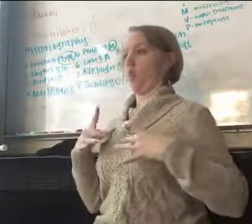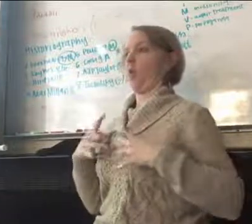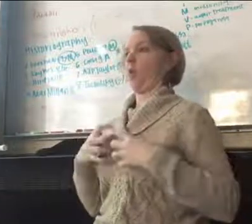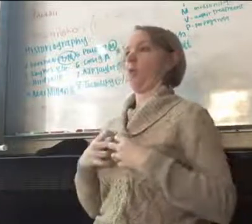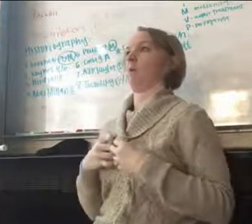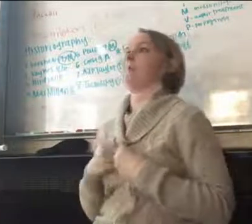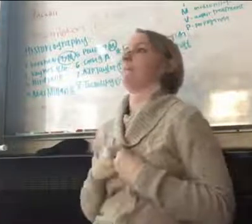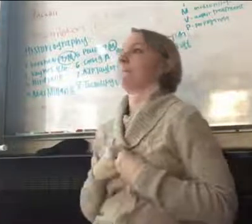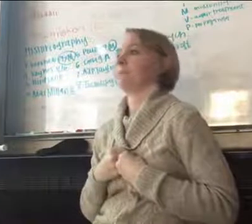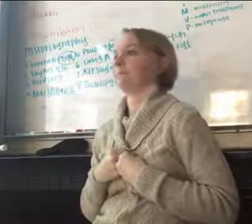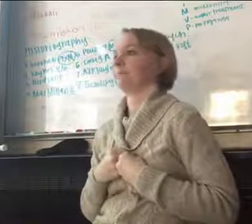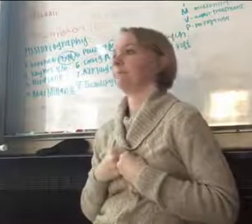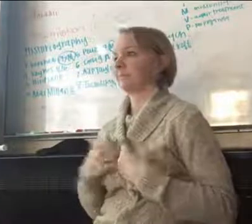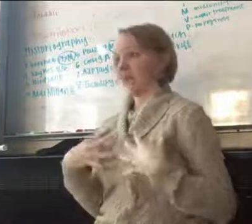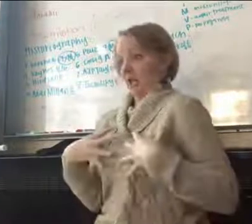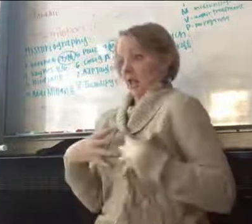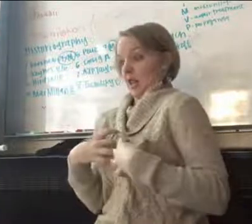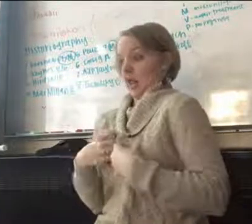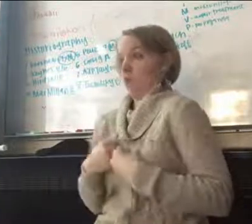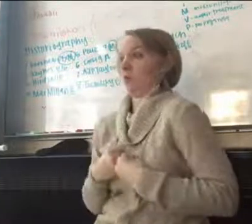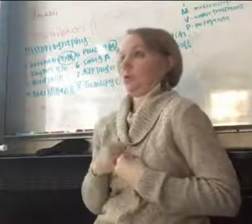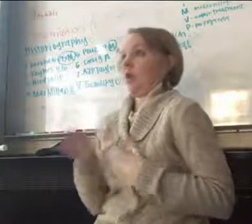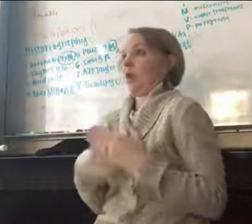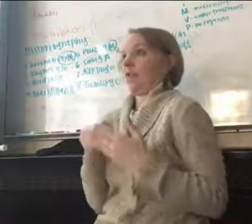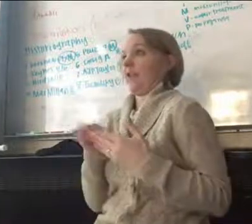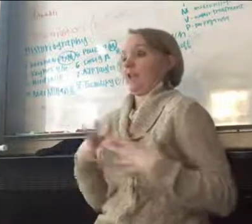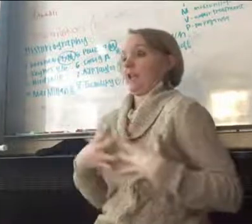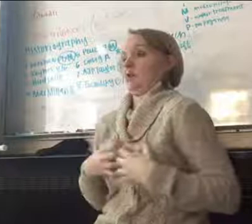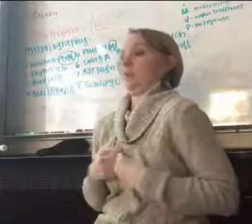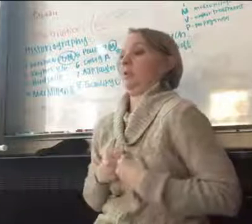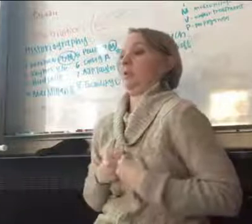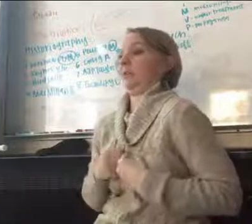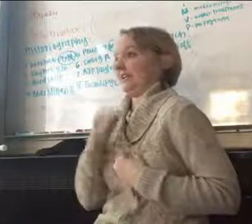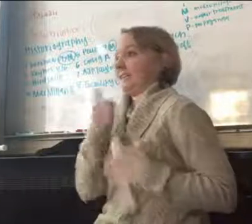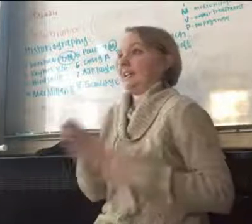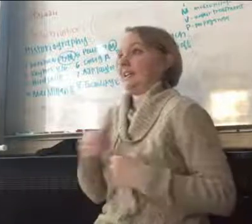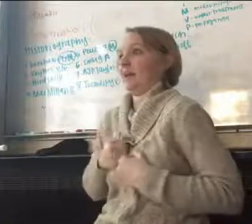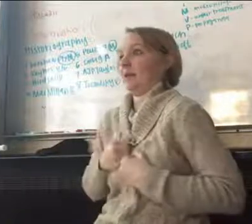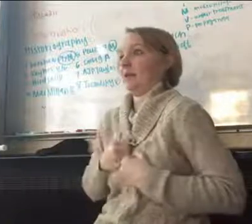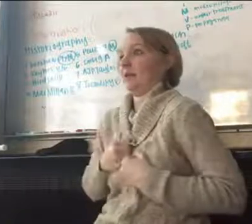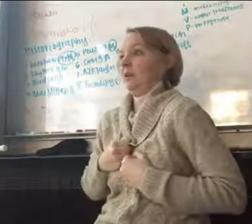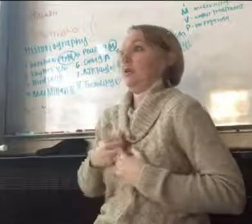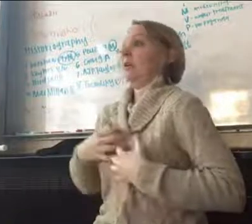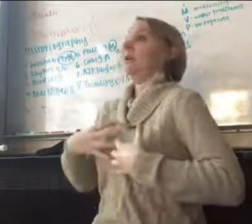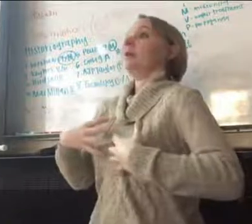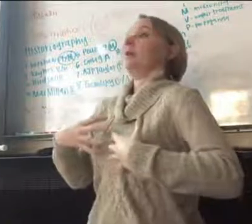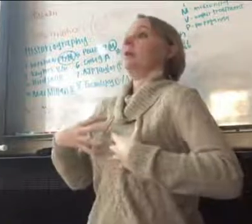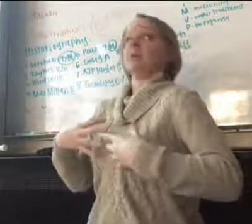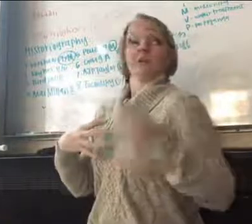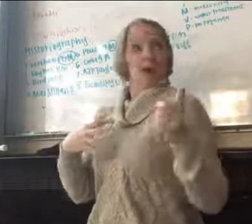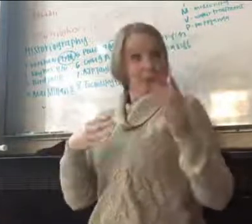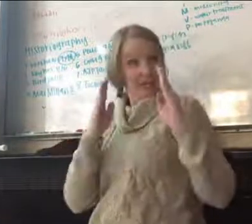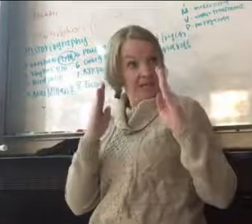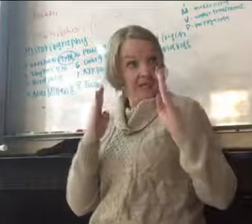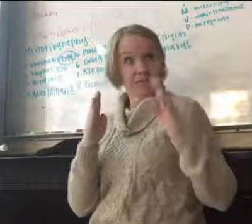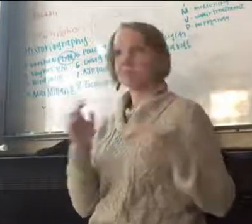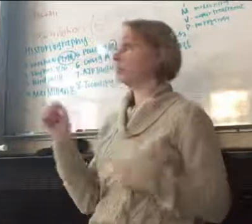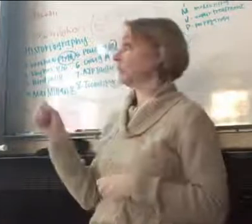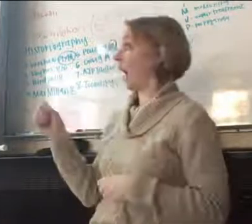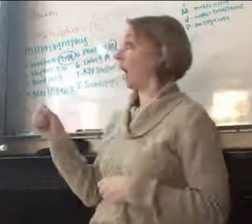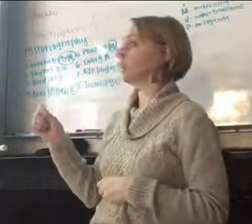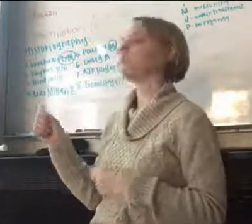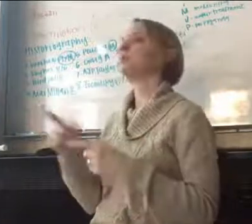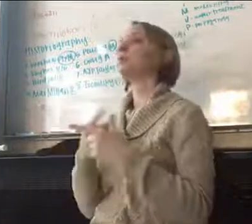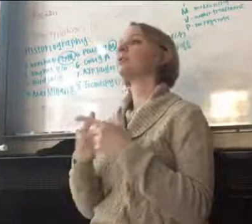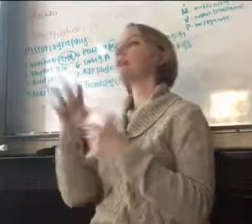themselves, where it closes in on itself, squeezes all the air out, doesn't allow anything in. Are you just paying attention to this? Yeah. Okay. So then you